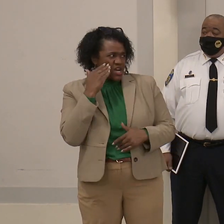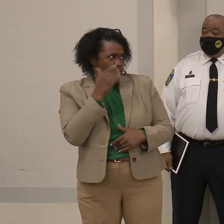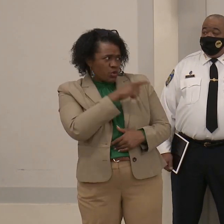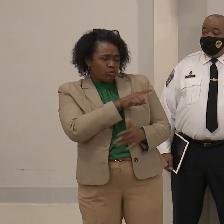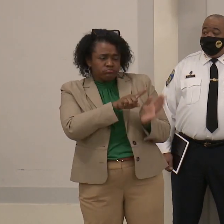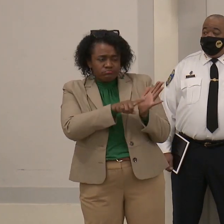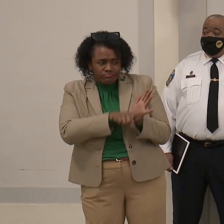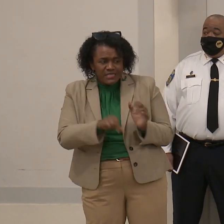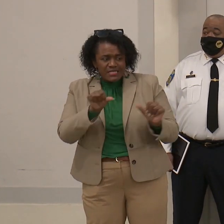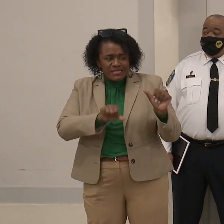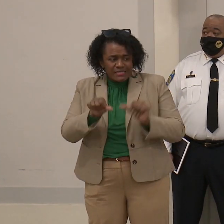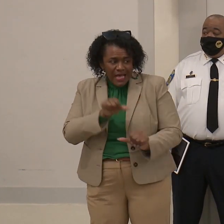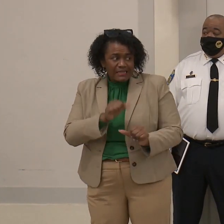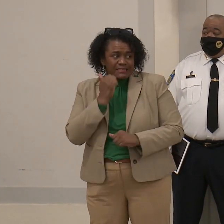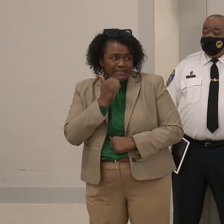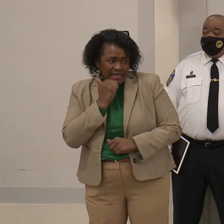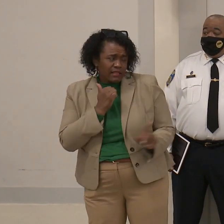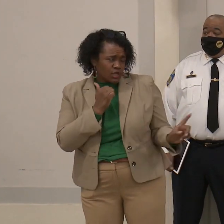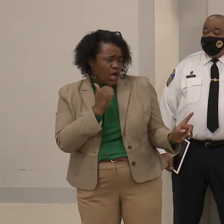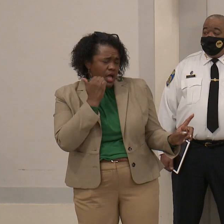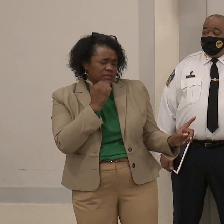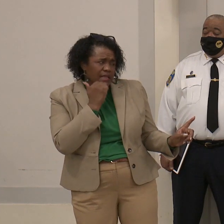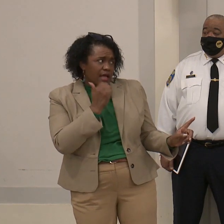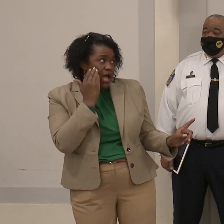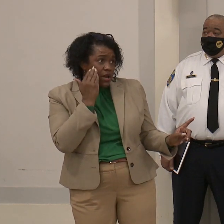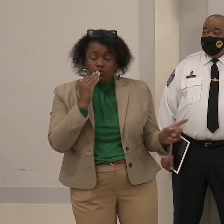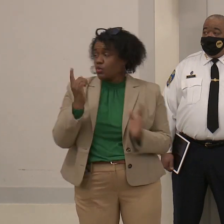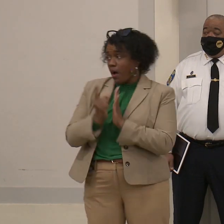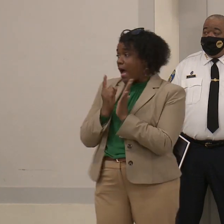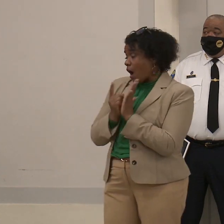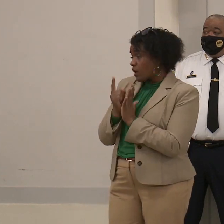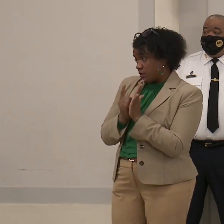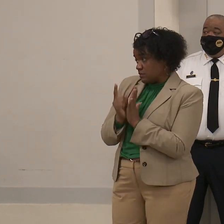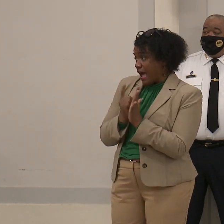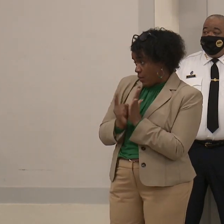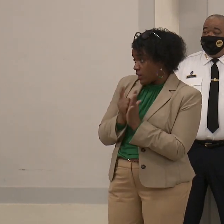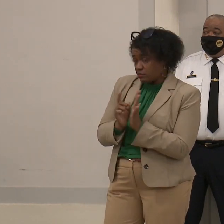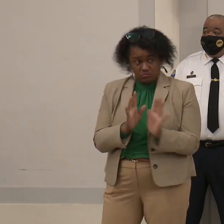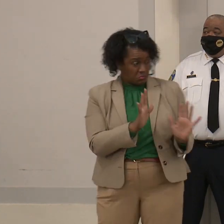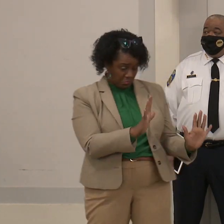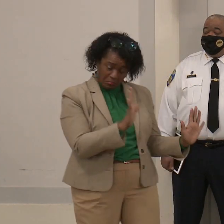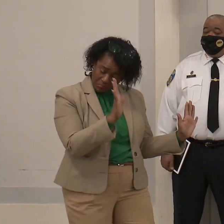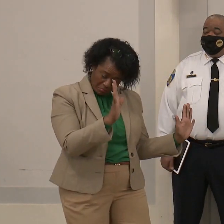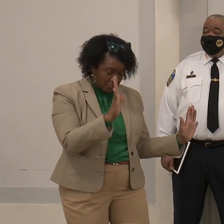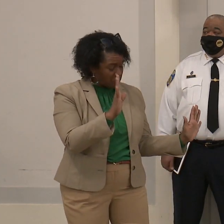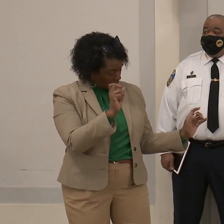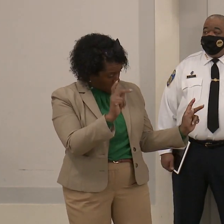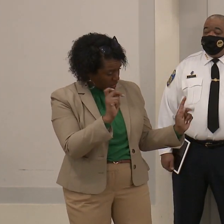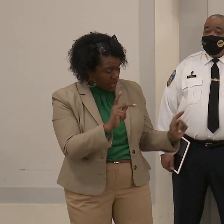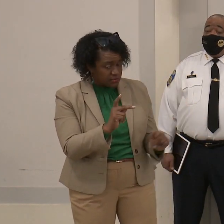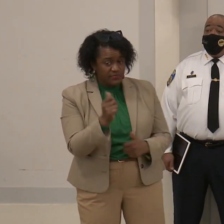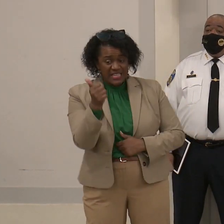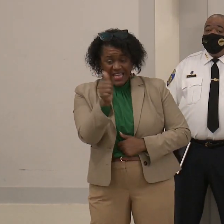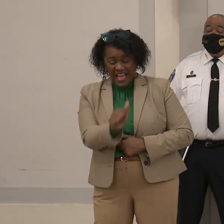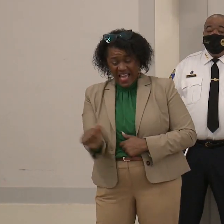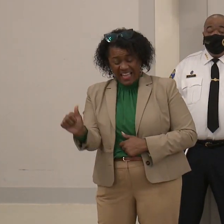health experts daily, but Hourly. hourly, minute by minute. But is there